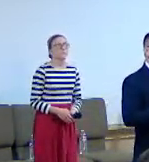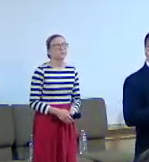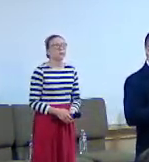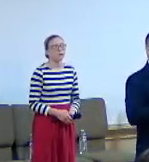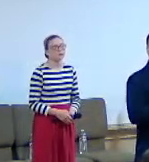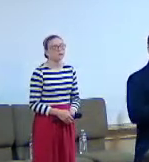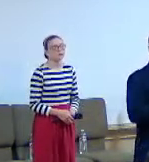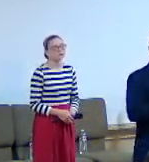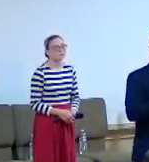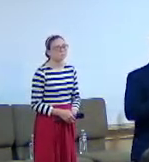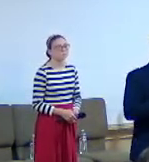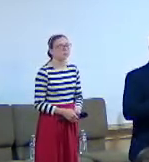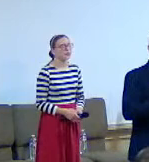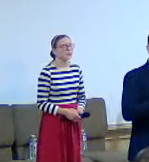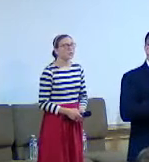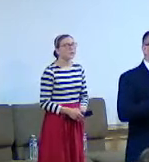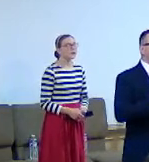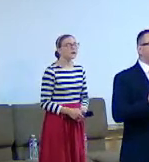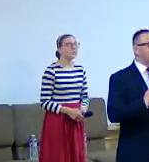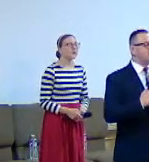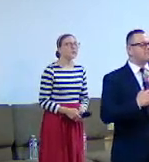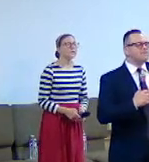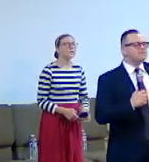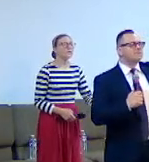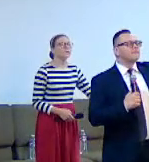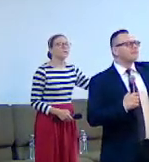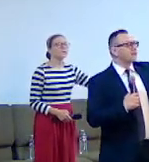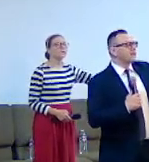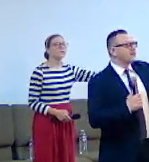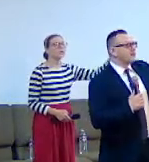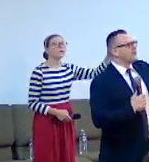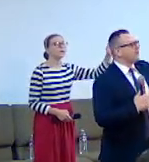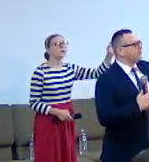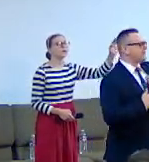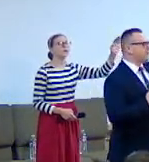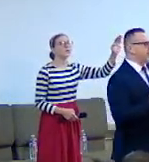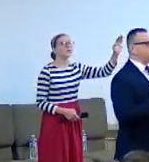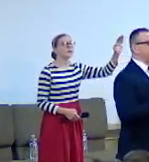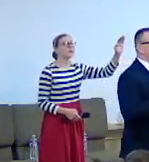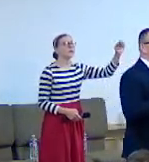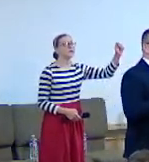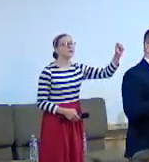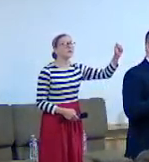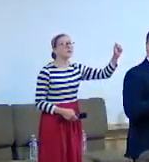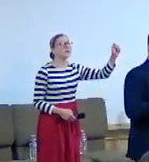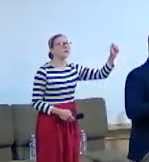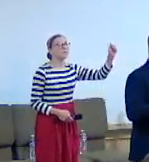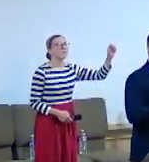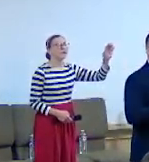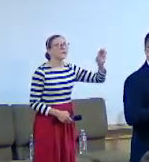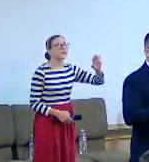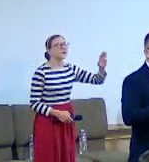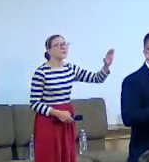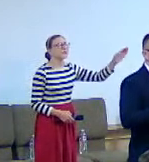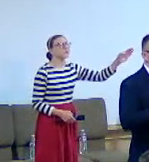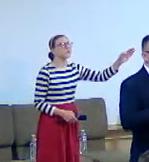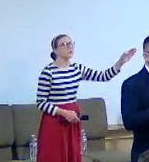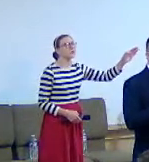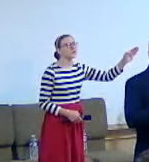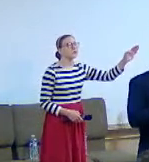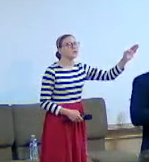an empty grave. Oh, God, we believe. God, we believe no matter. Thank you, what.